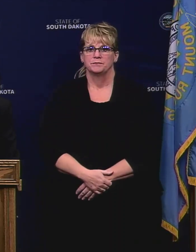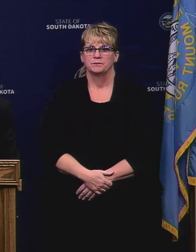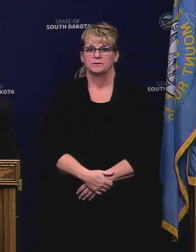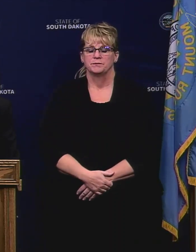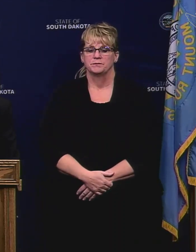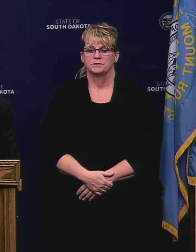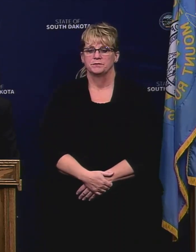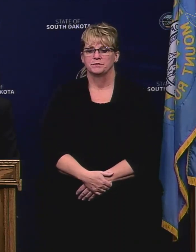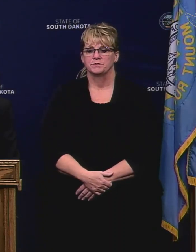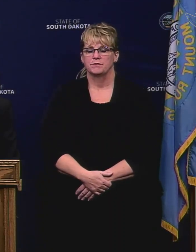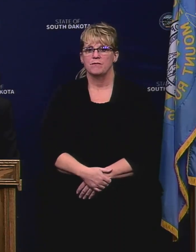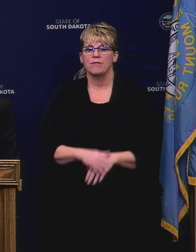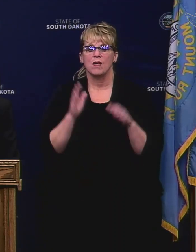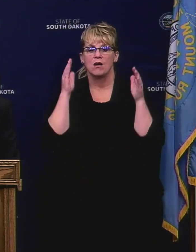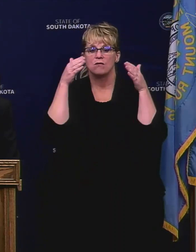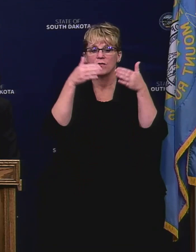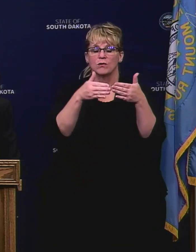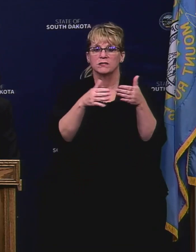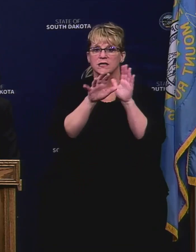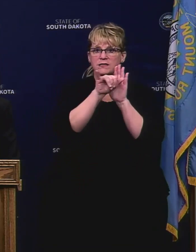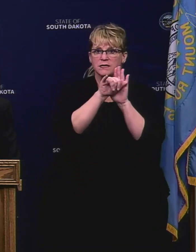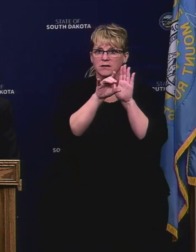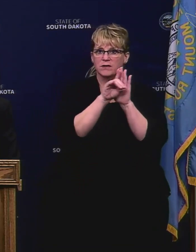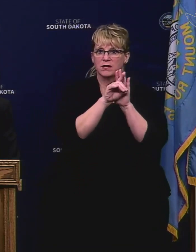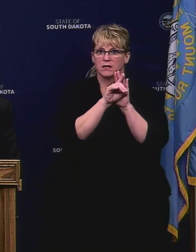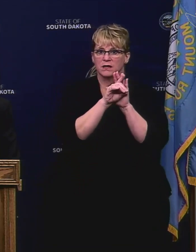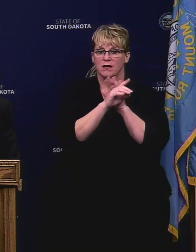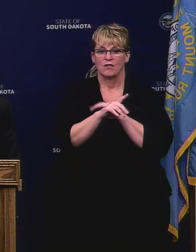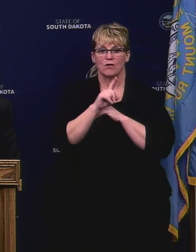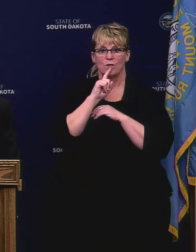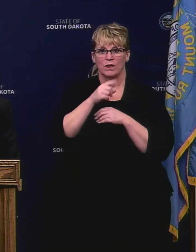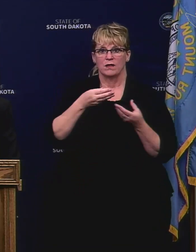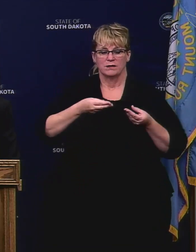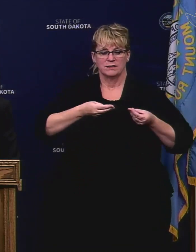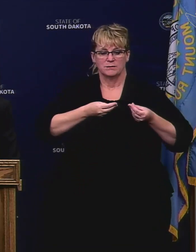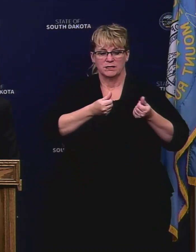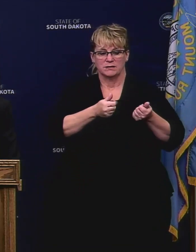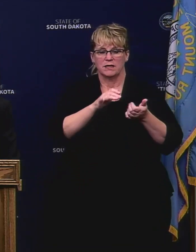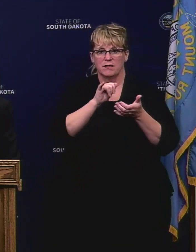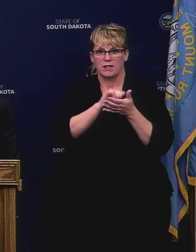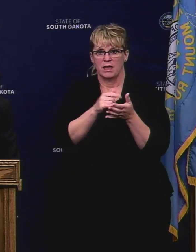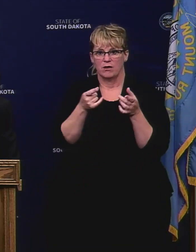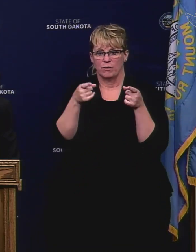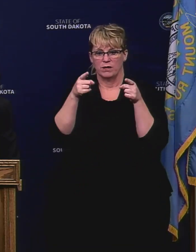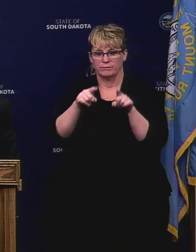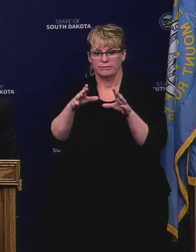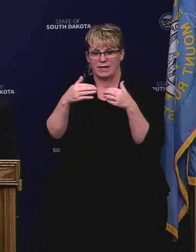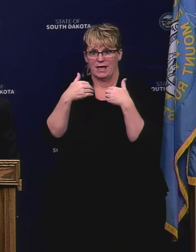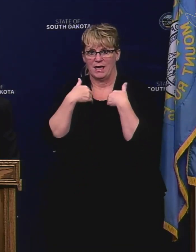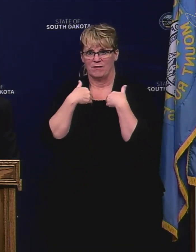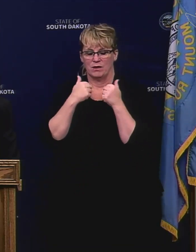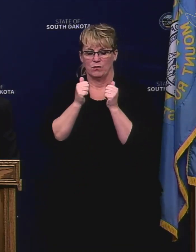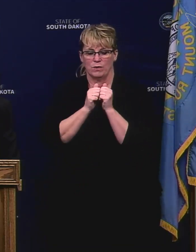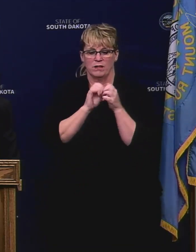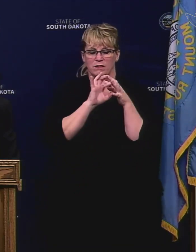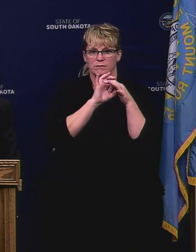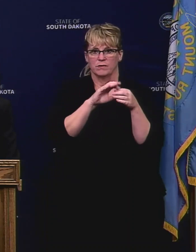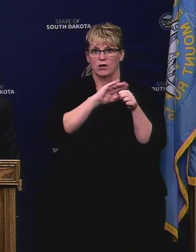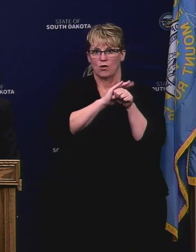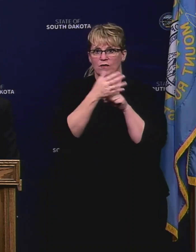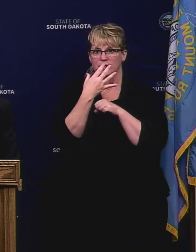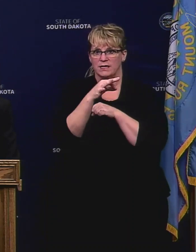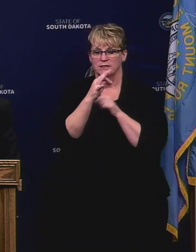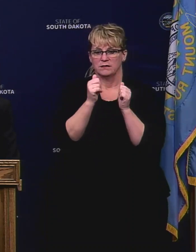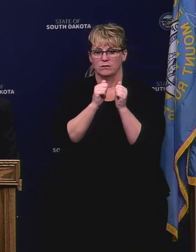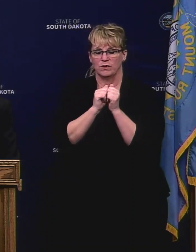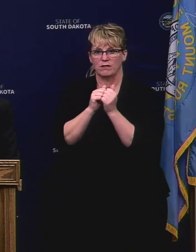immediate focus is going to be on identifying actual expenses that we are incurring as it relates to COVID-19 and our